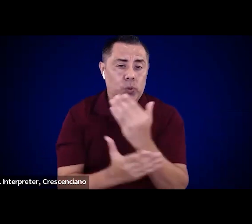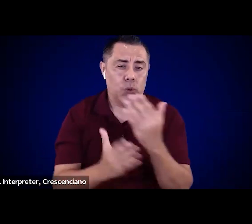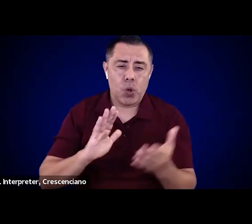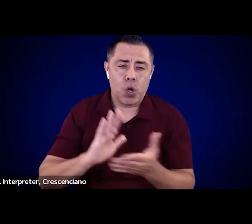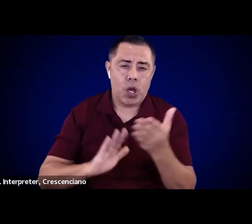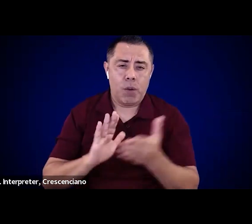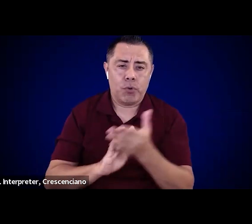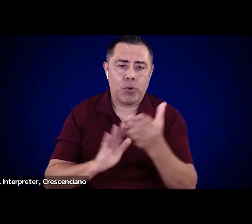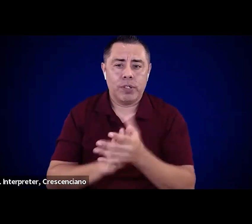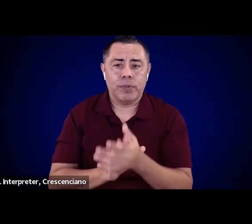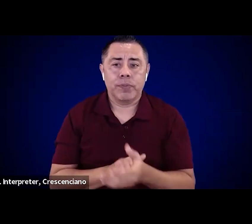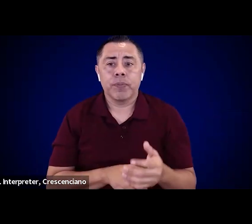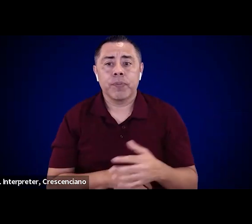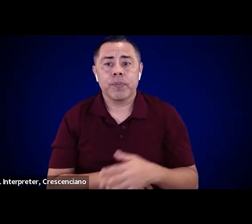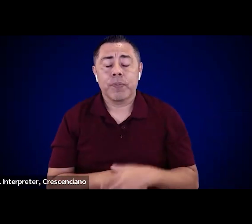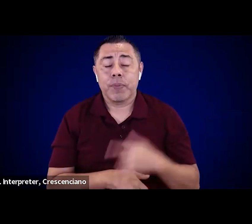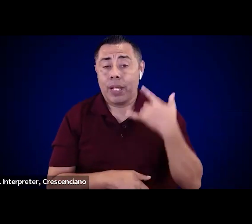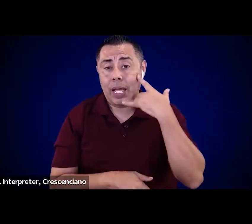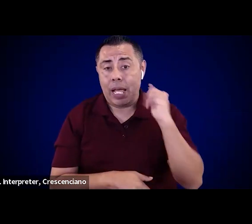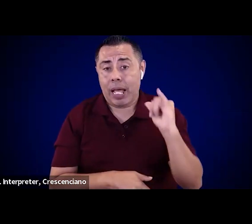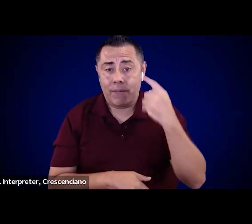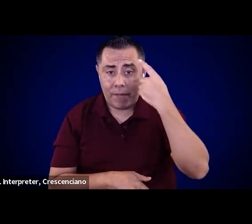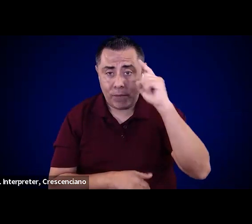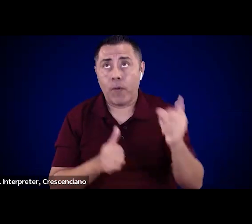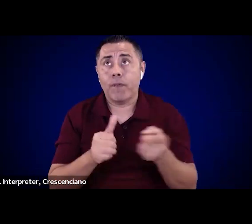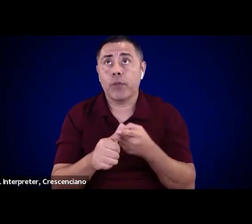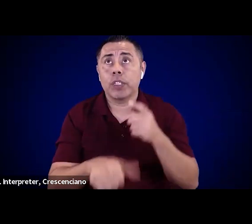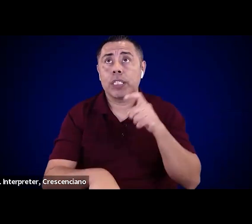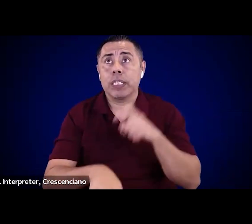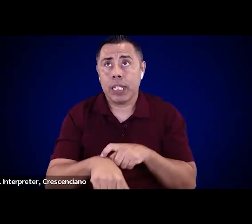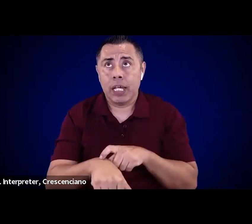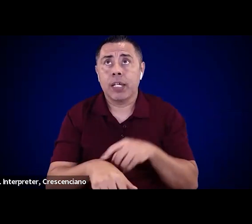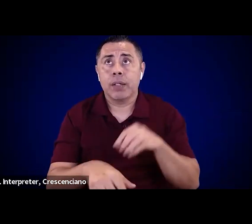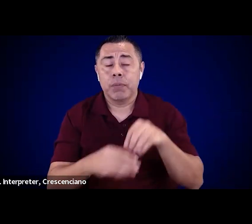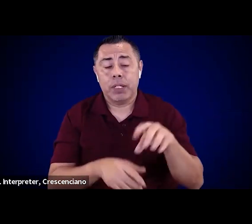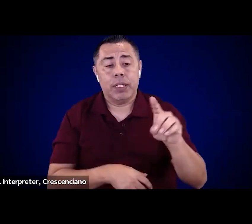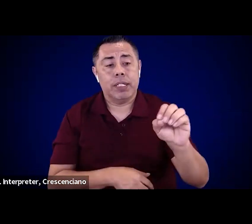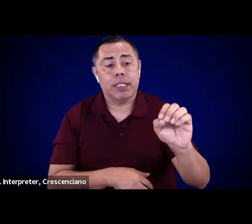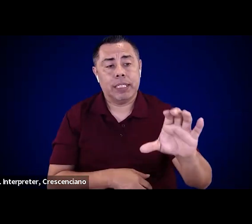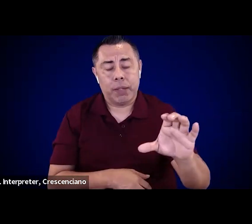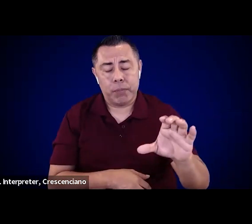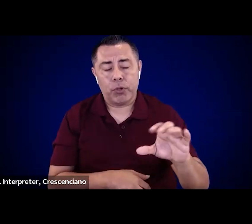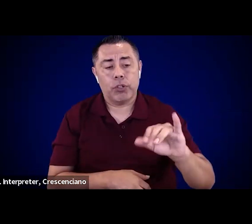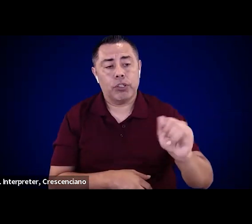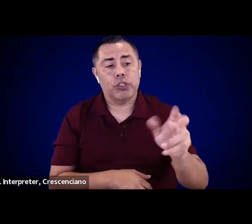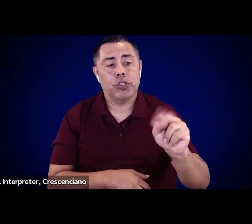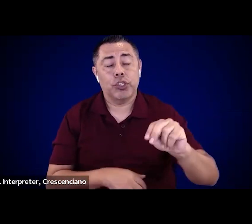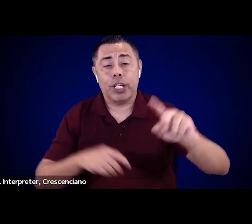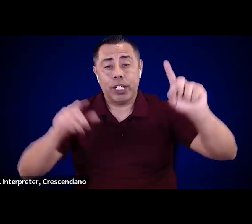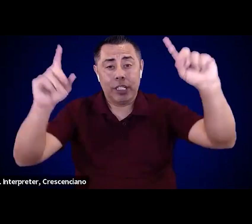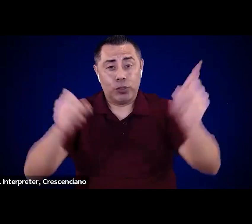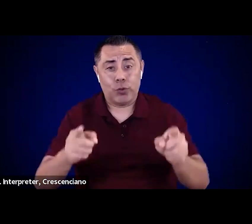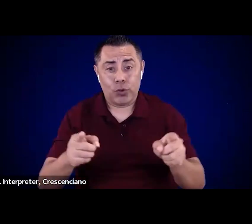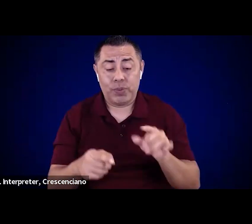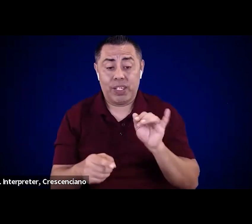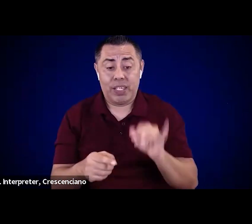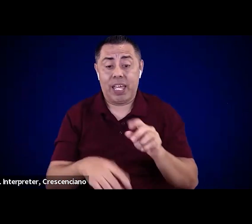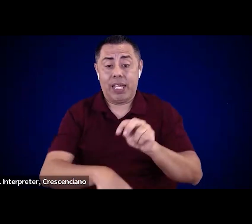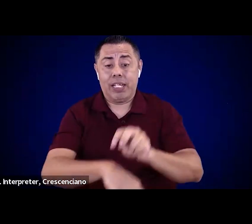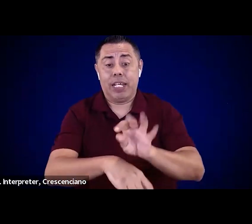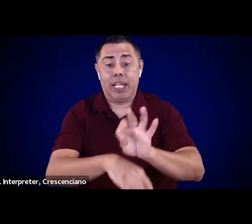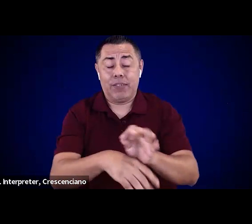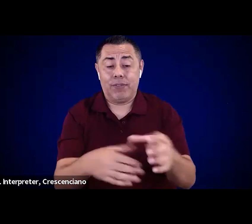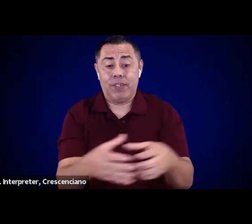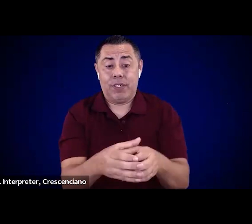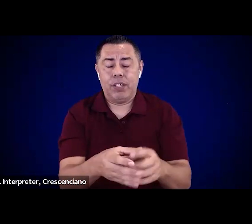for the first time during the December and January storms. This task force coordinates all state resources in support of individuals